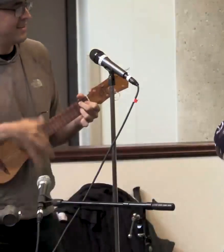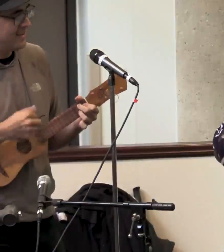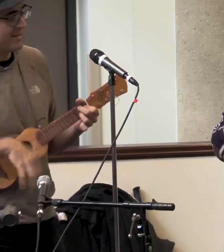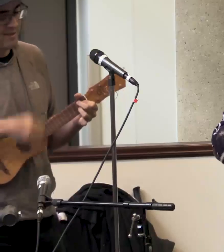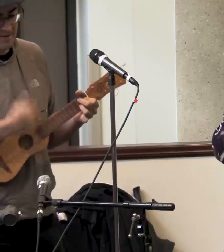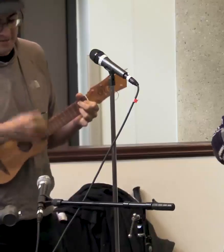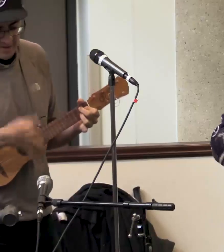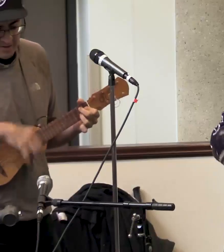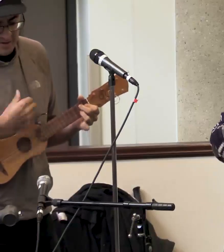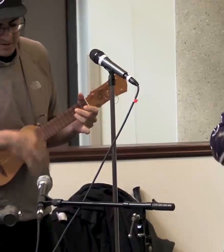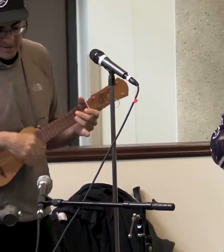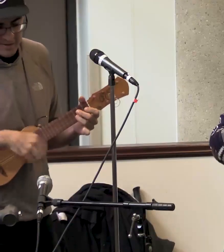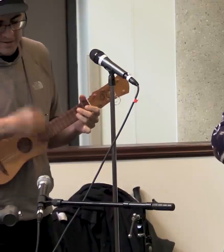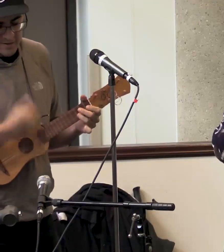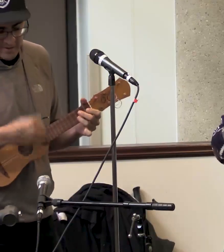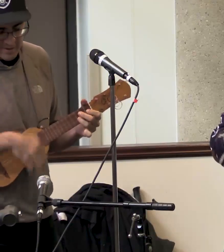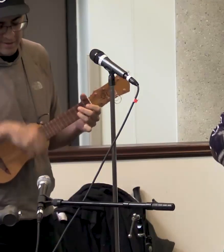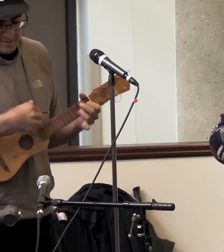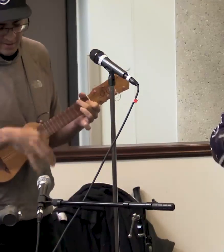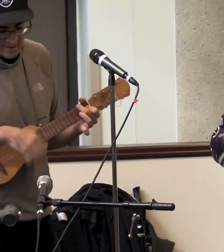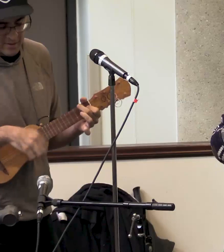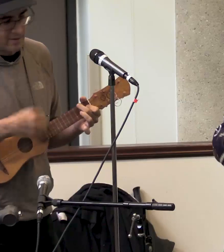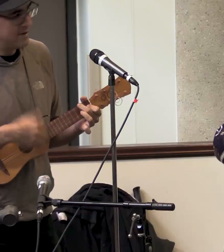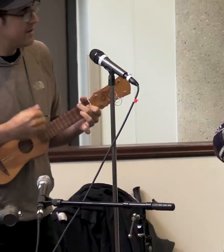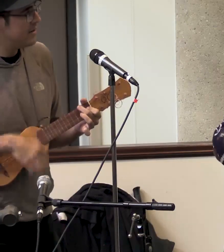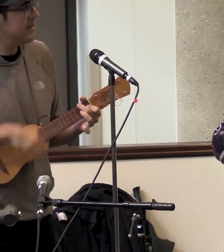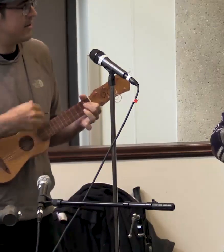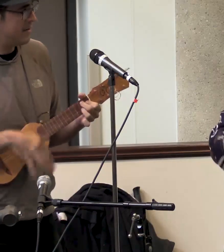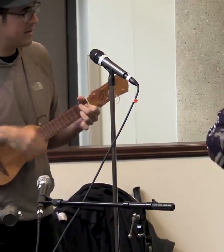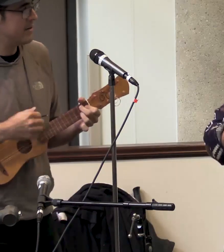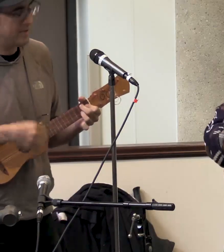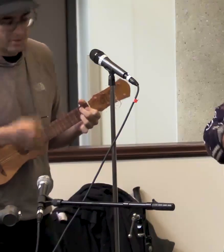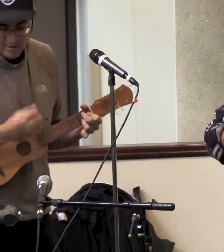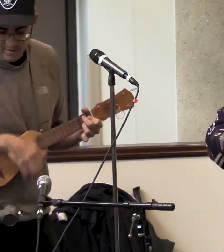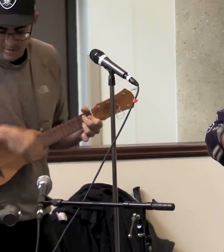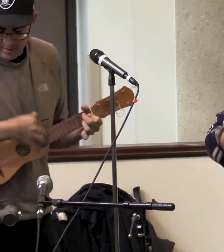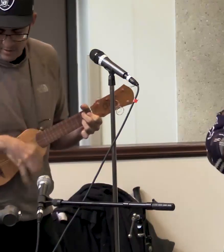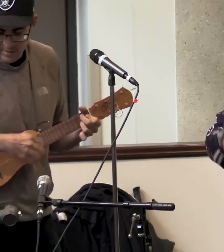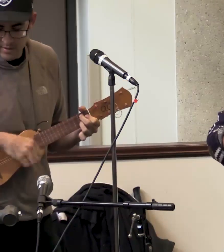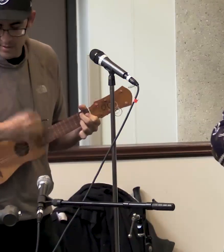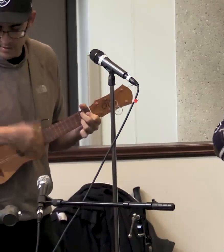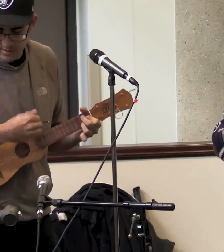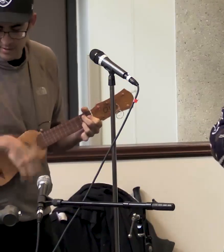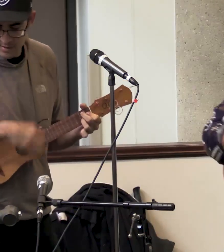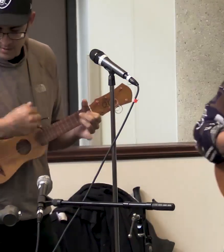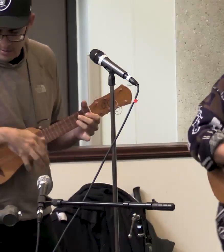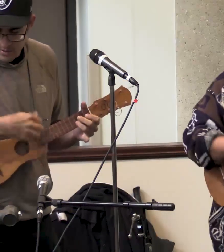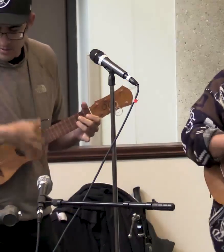Bravo!